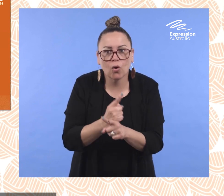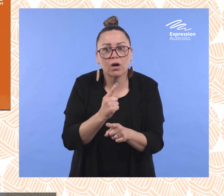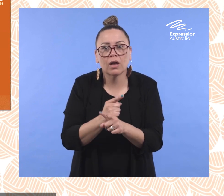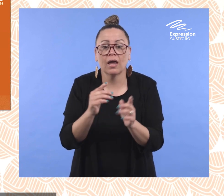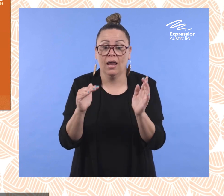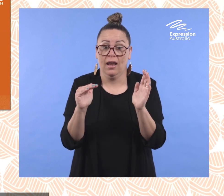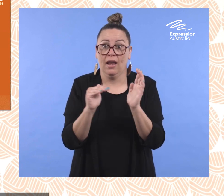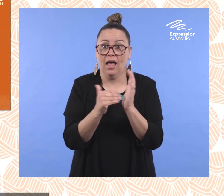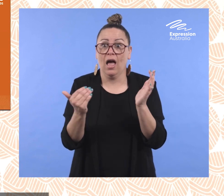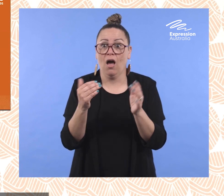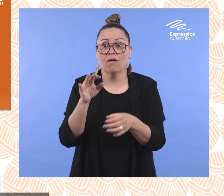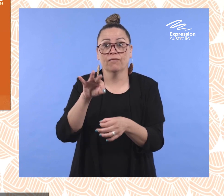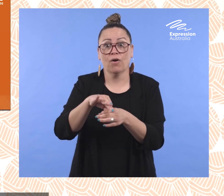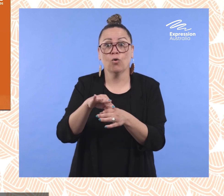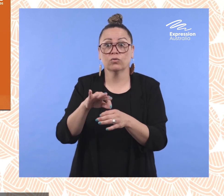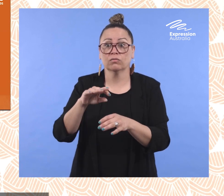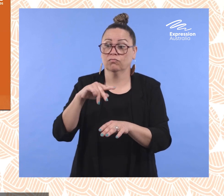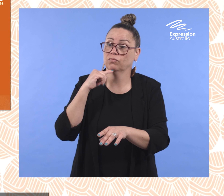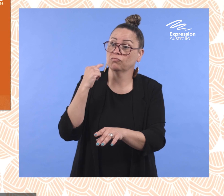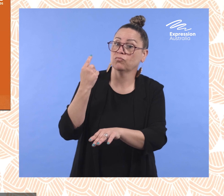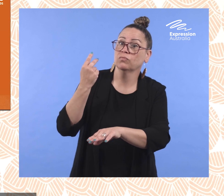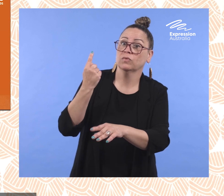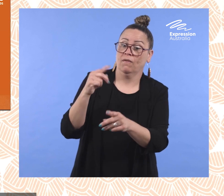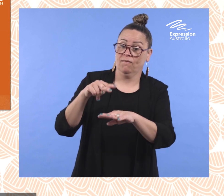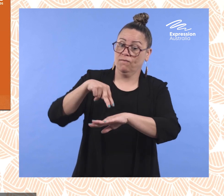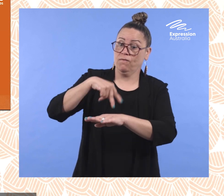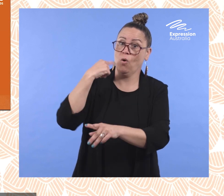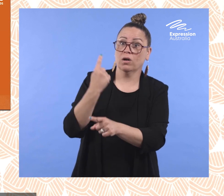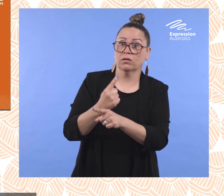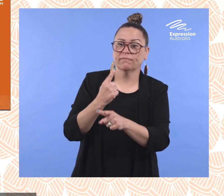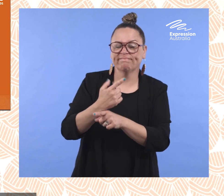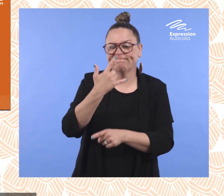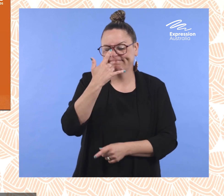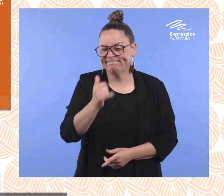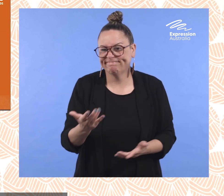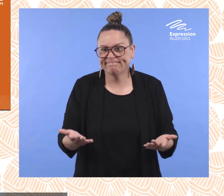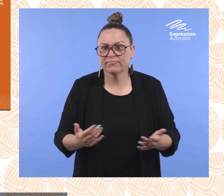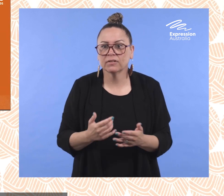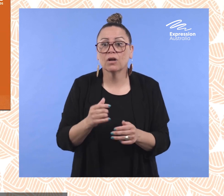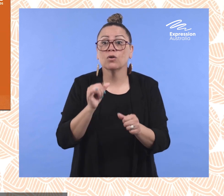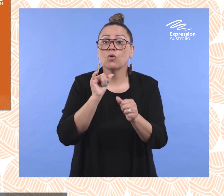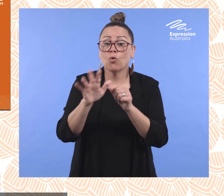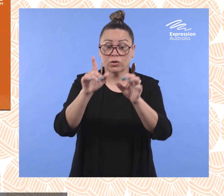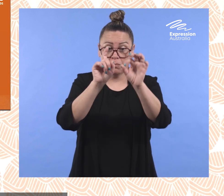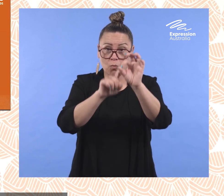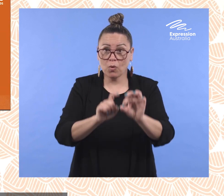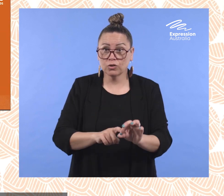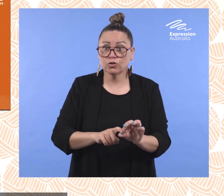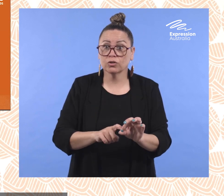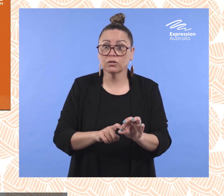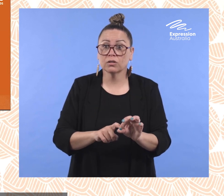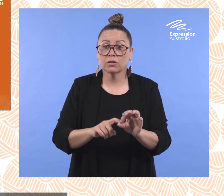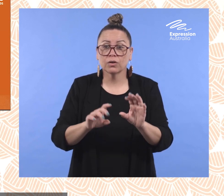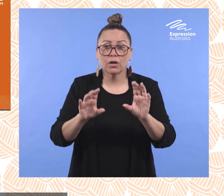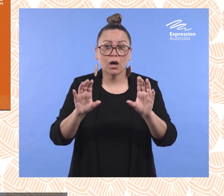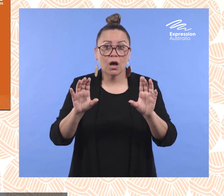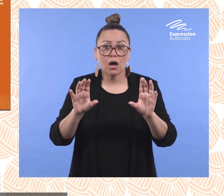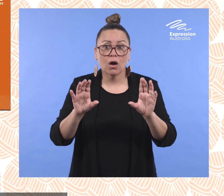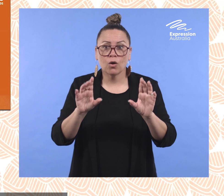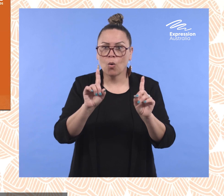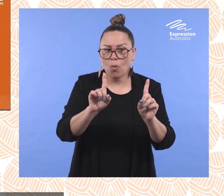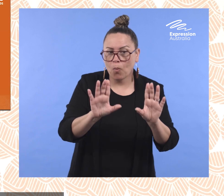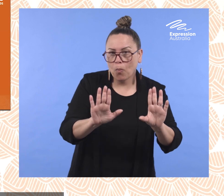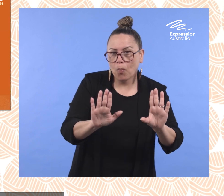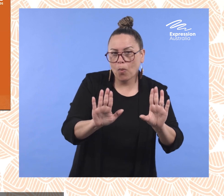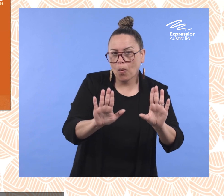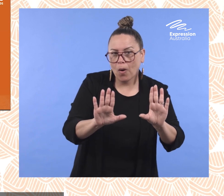very political, unfortunately. Yes. So awesome. I'm going to close that poll.